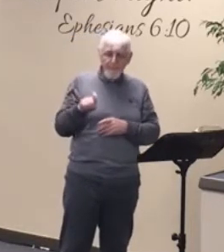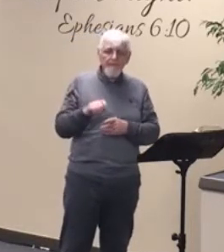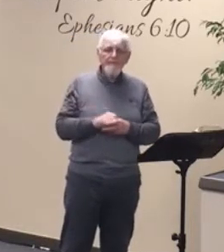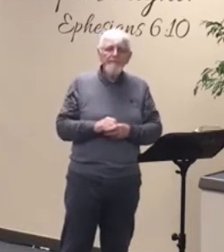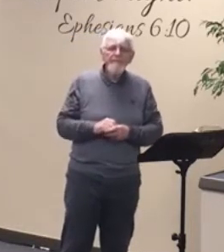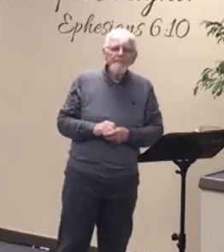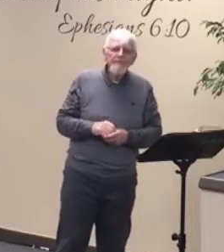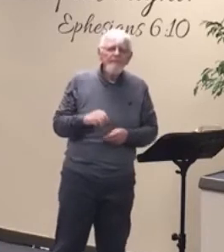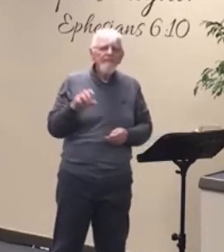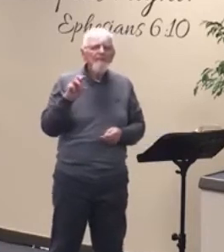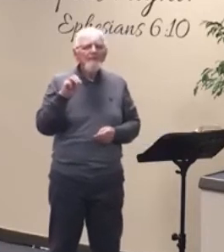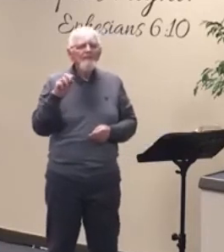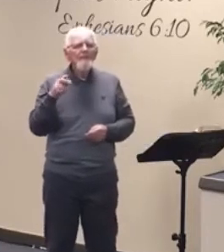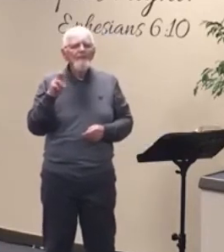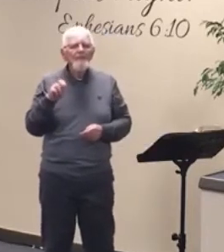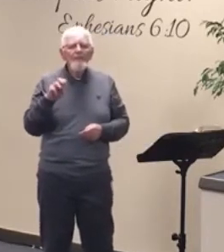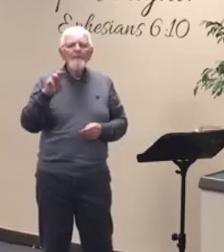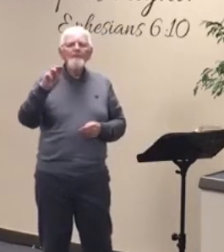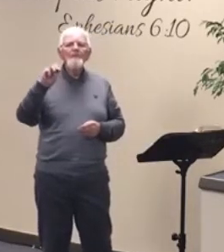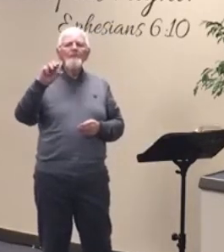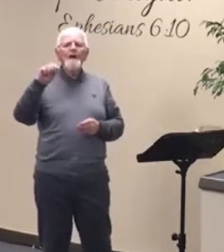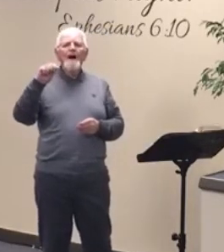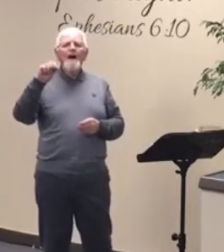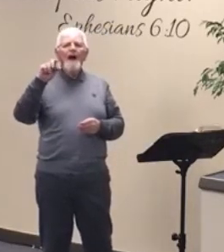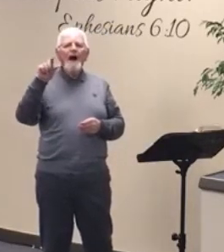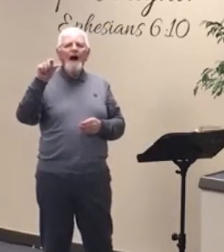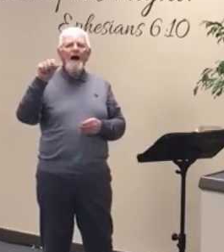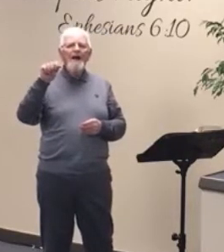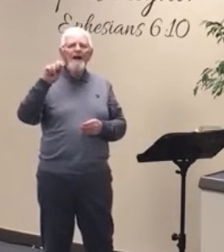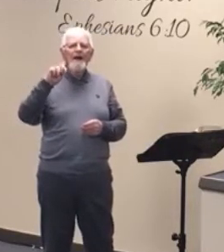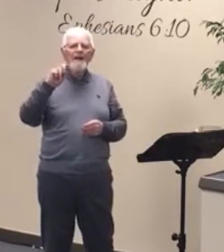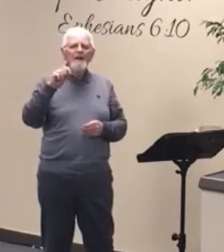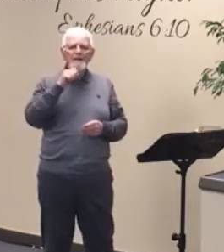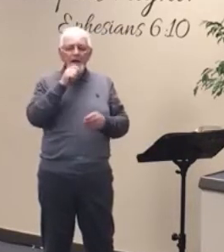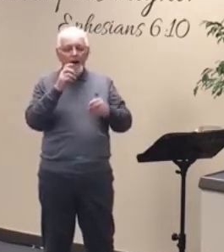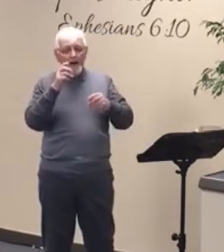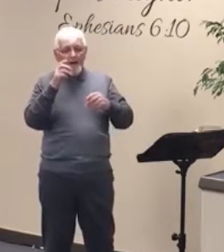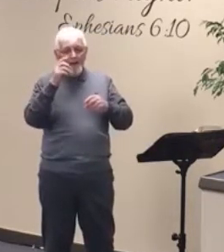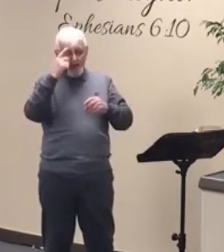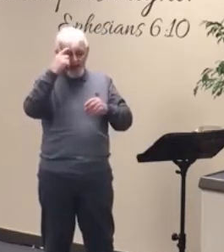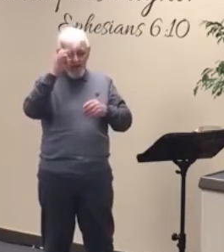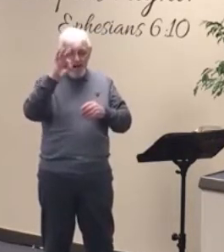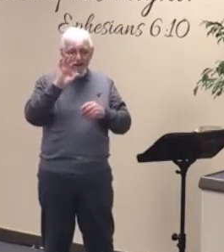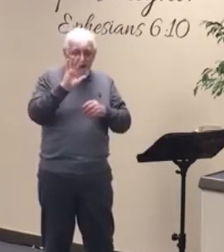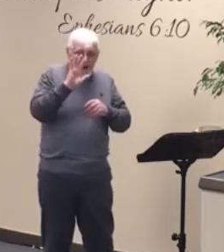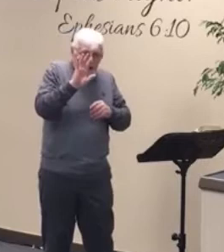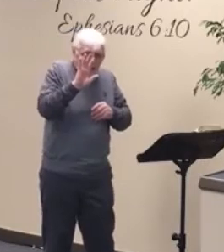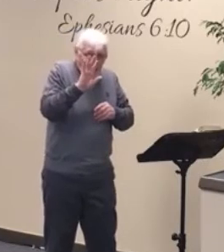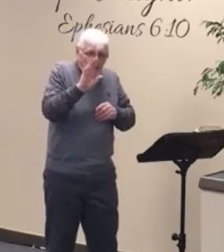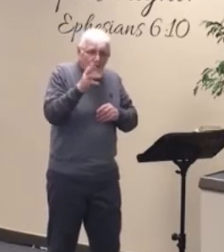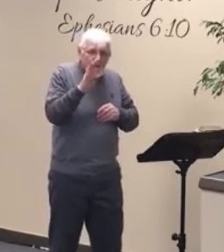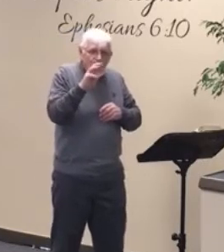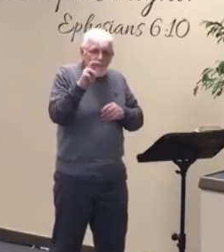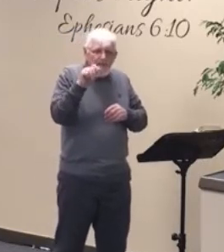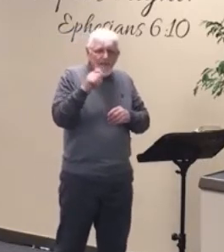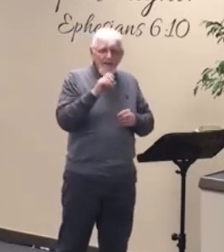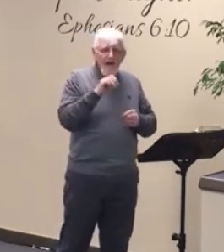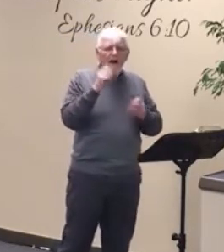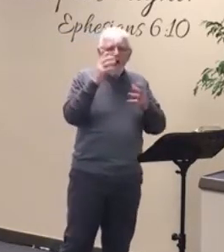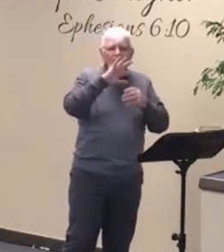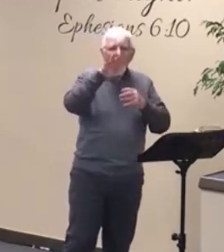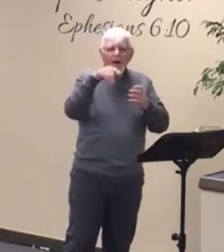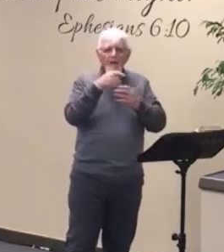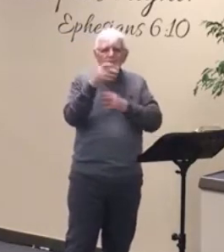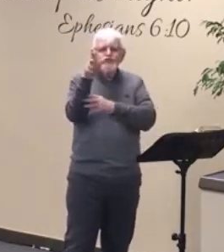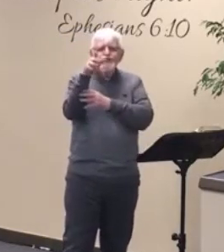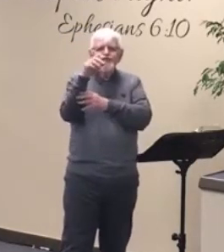Mahatma Gandhi said this, a humble person is not conscious of his humility. I hope all the red flags went up in your mind like they do when I